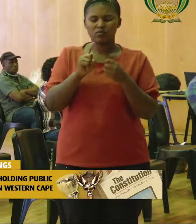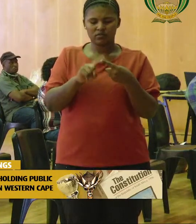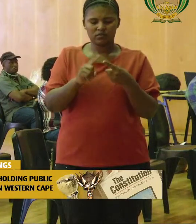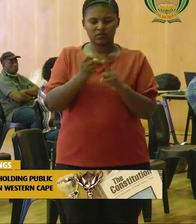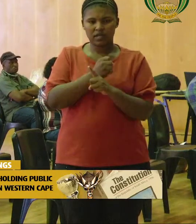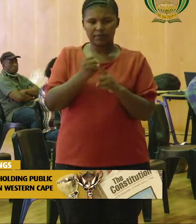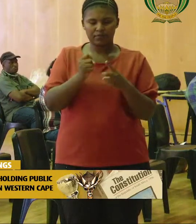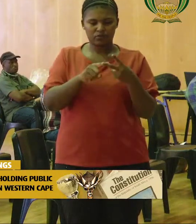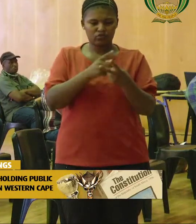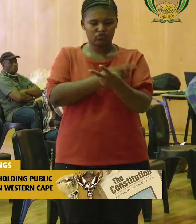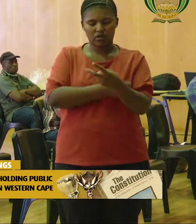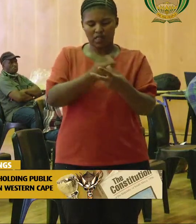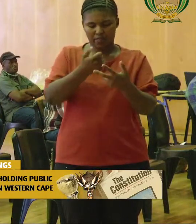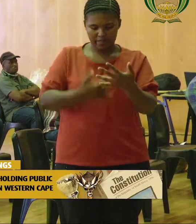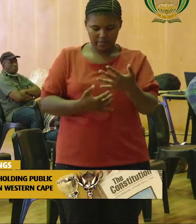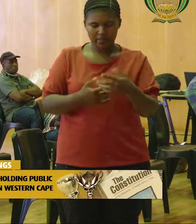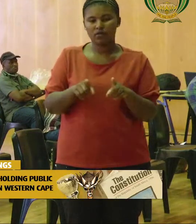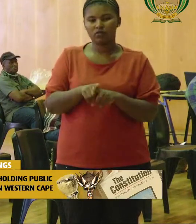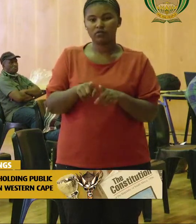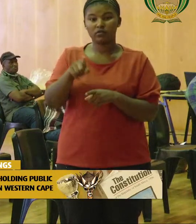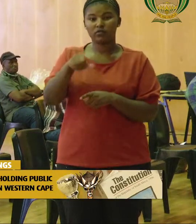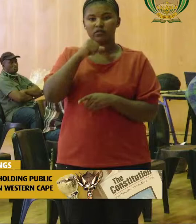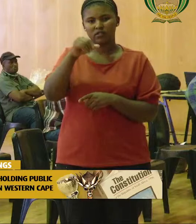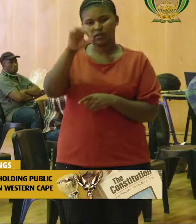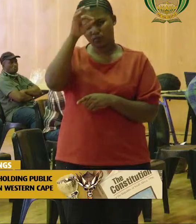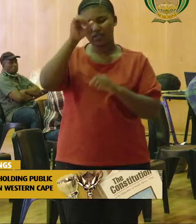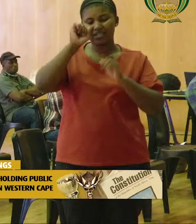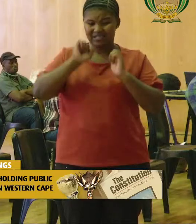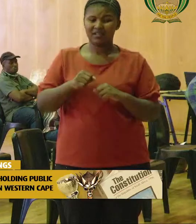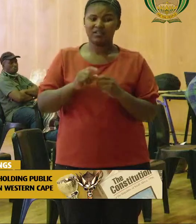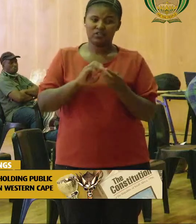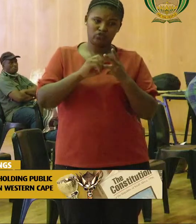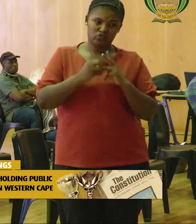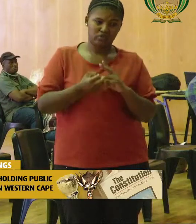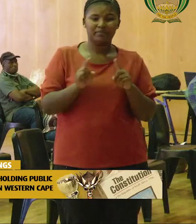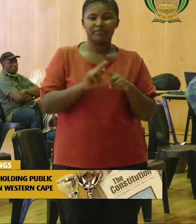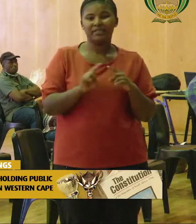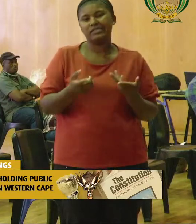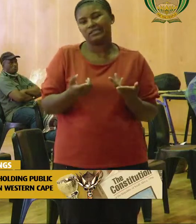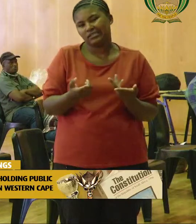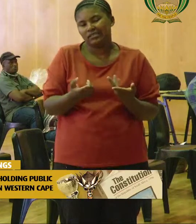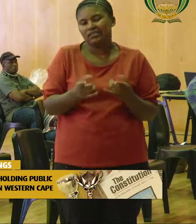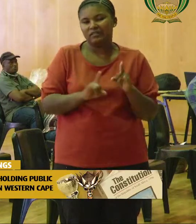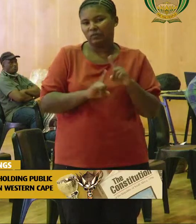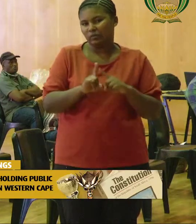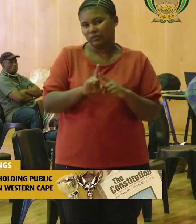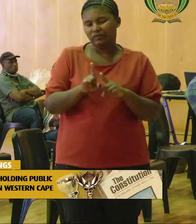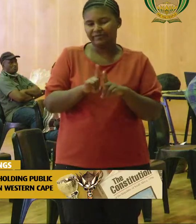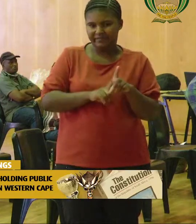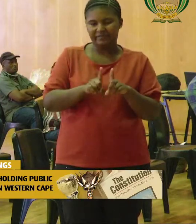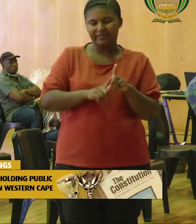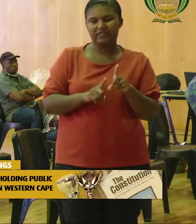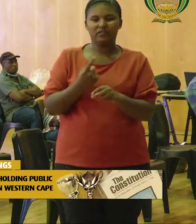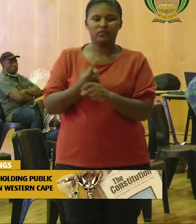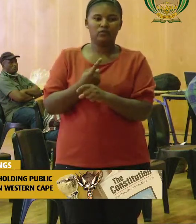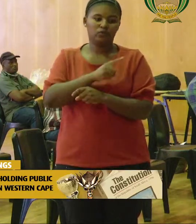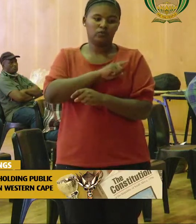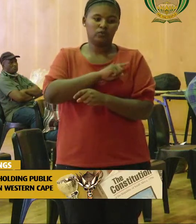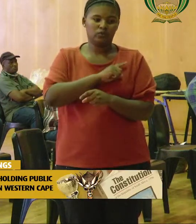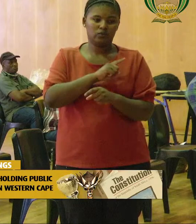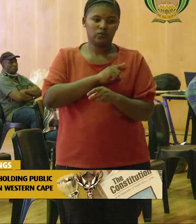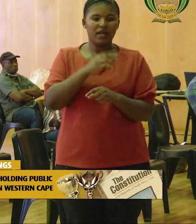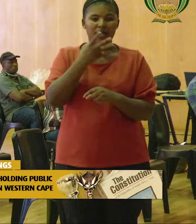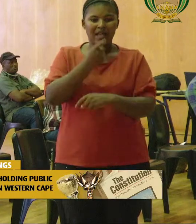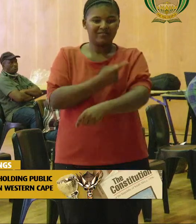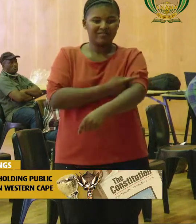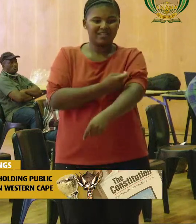drugs, etc. Says that the police, yes, they are trying, but they are not succeeding. The Ward 2 drug